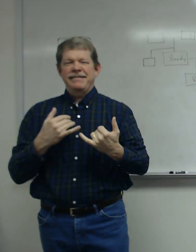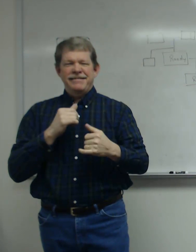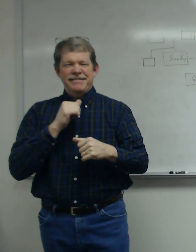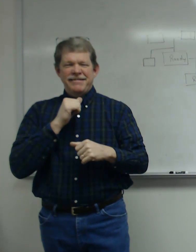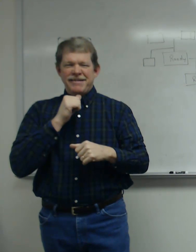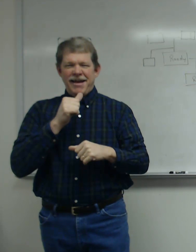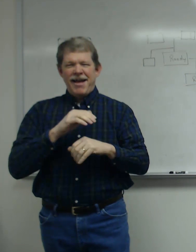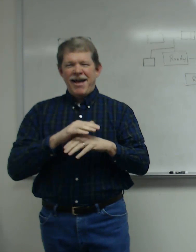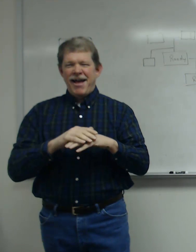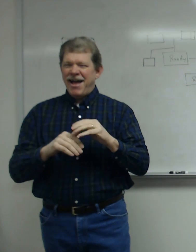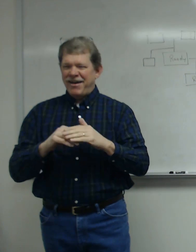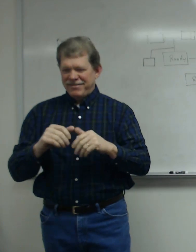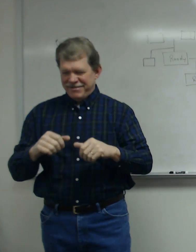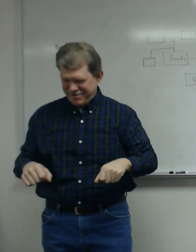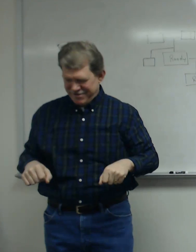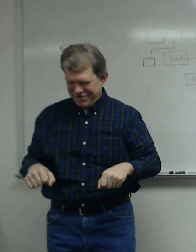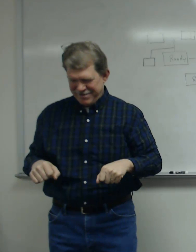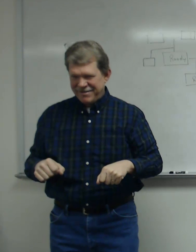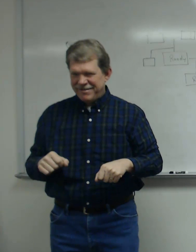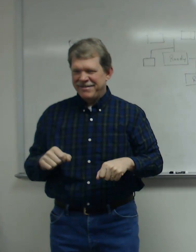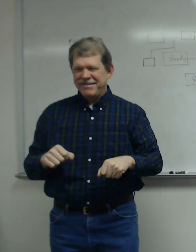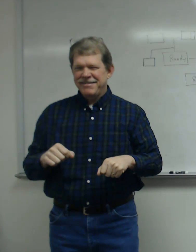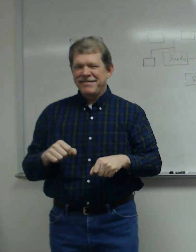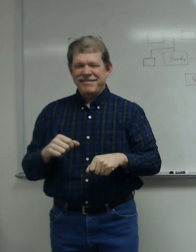You saw a big one. Okay, then you're on your own.